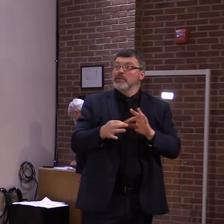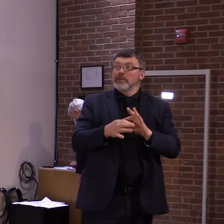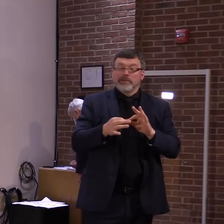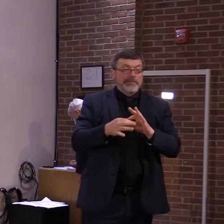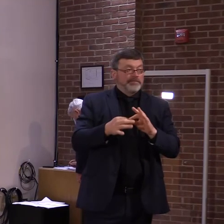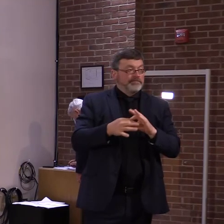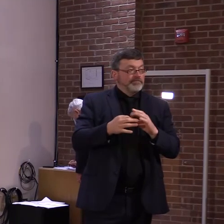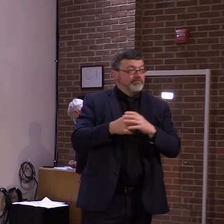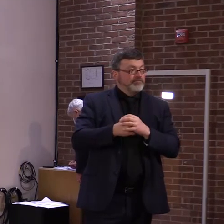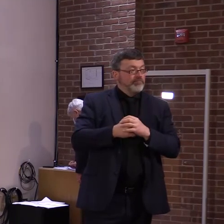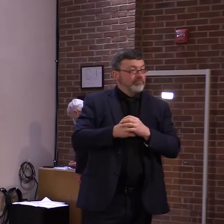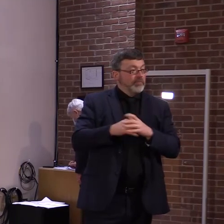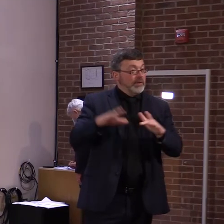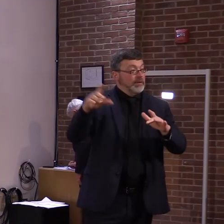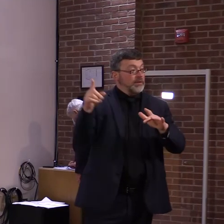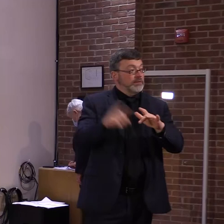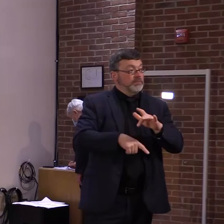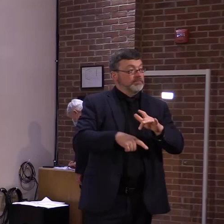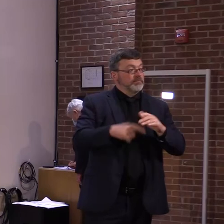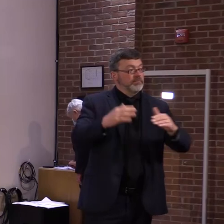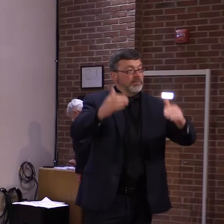All